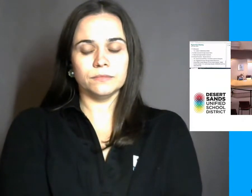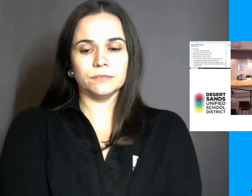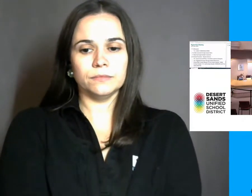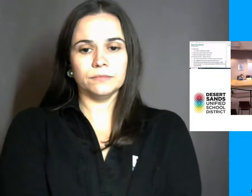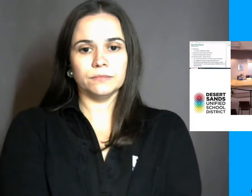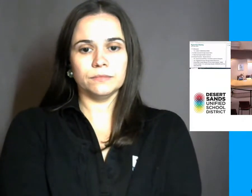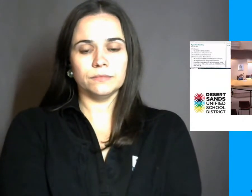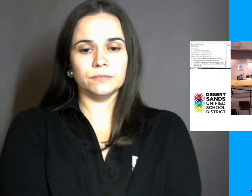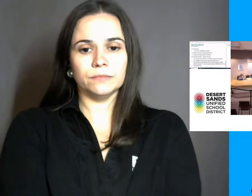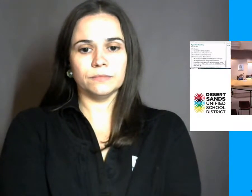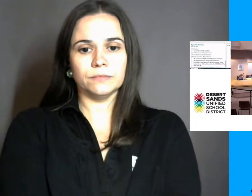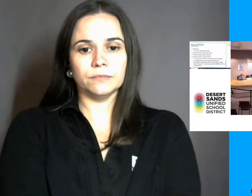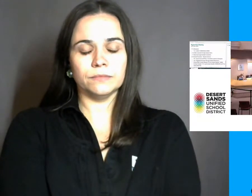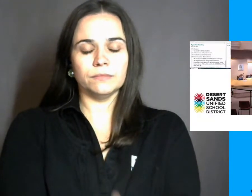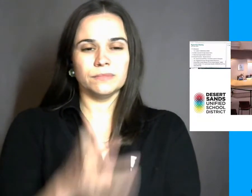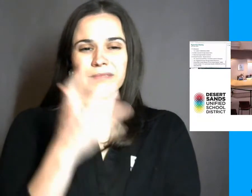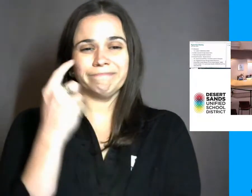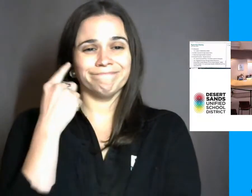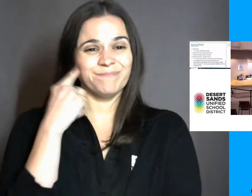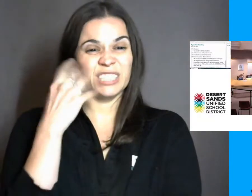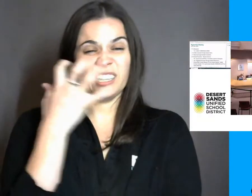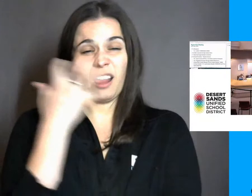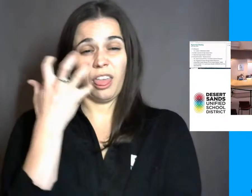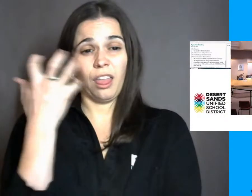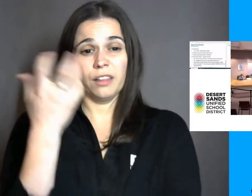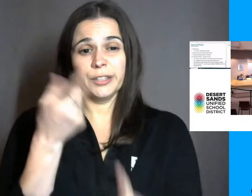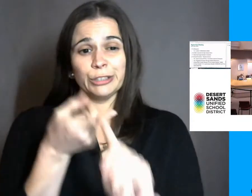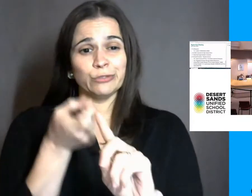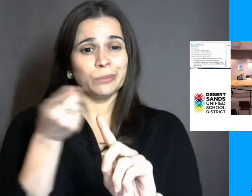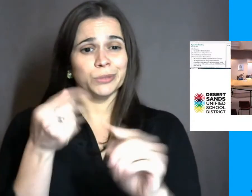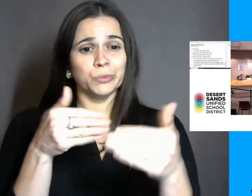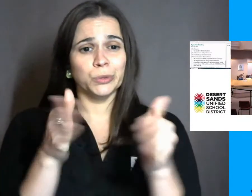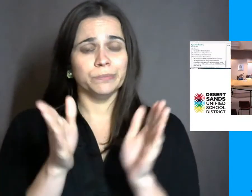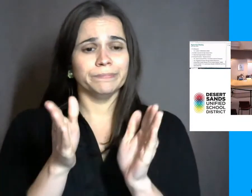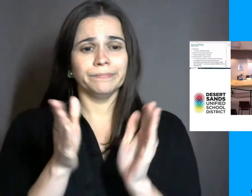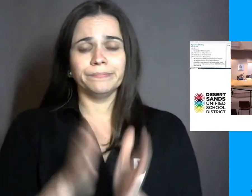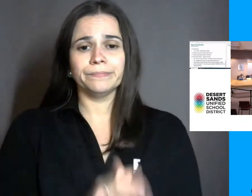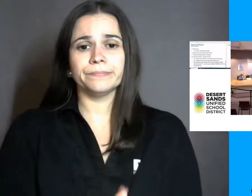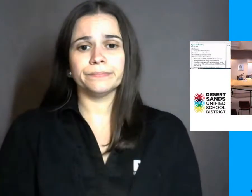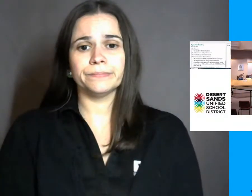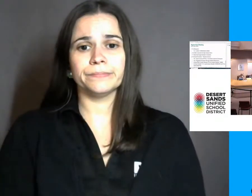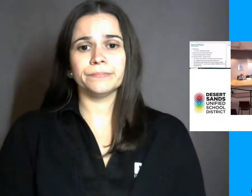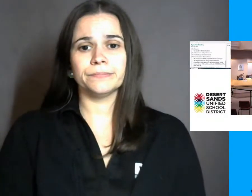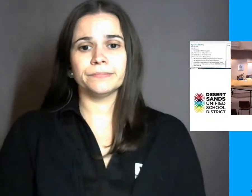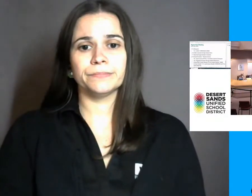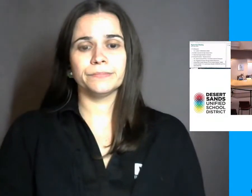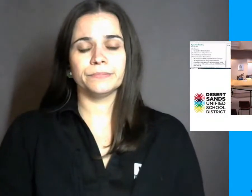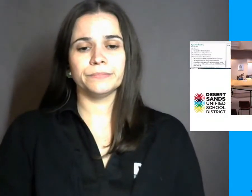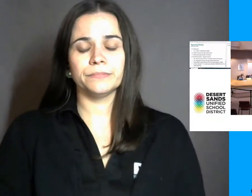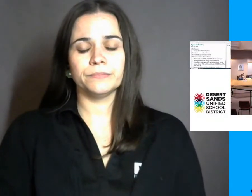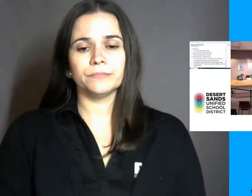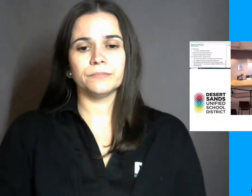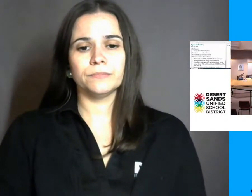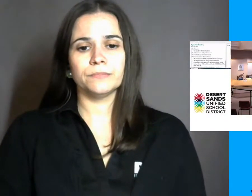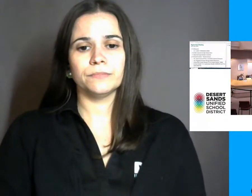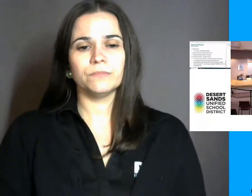Ms. Pierce, do you have any comments? I'm going to wait till it's quiet.